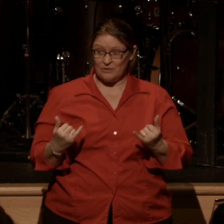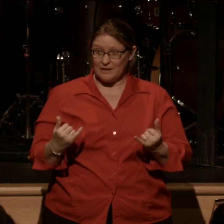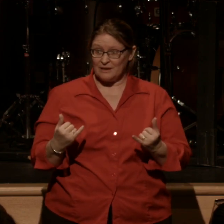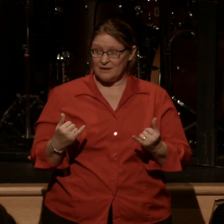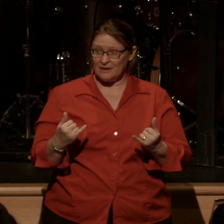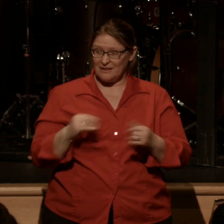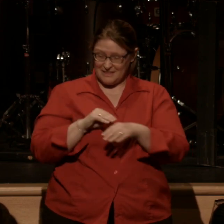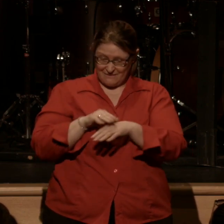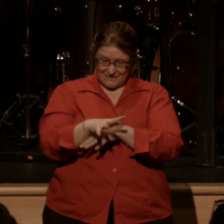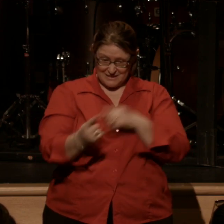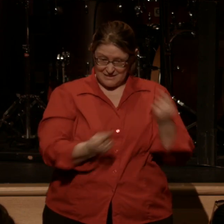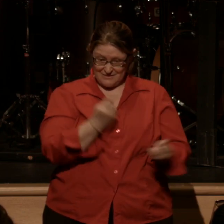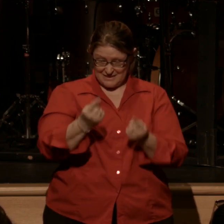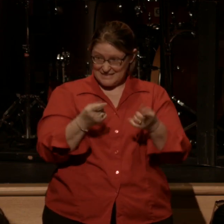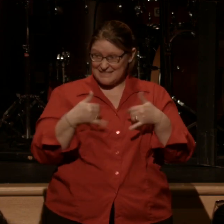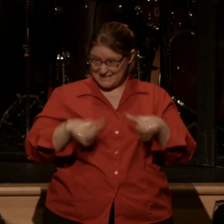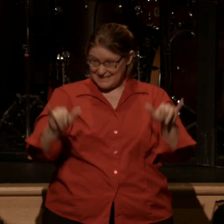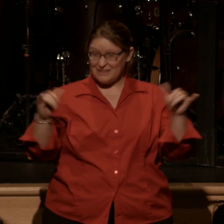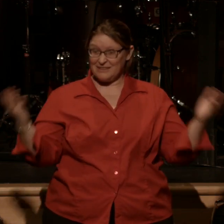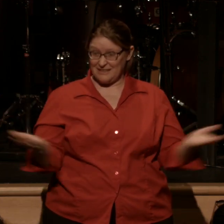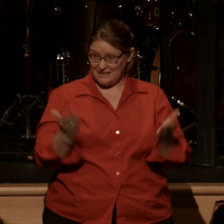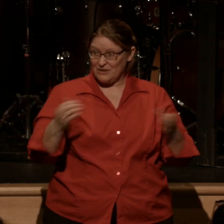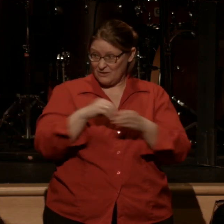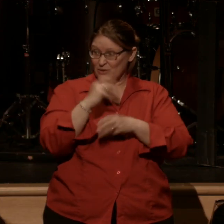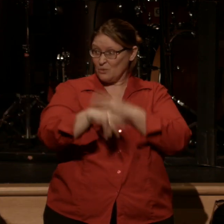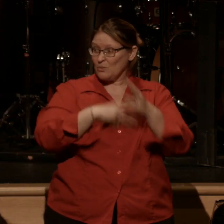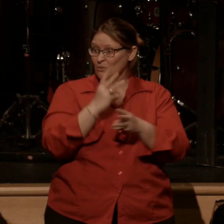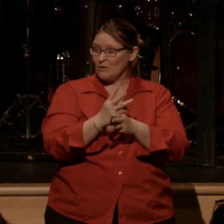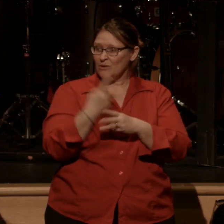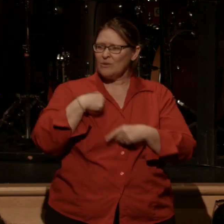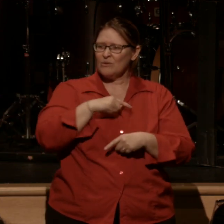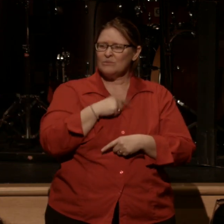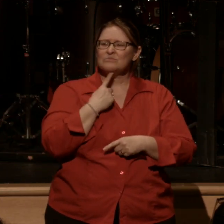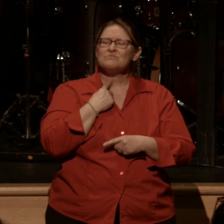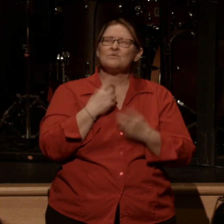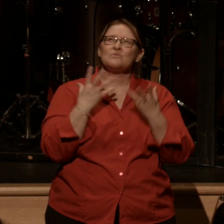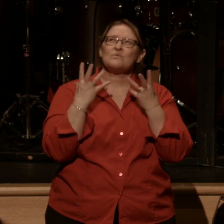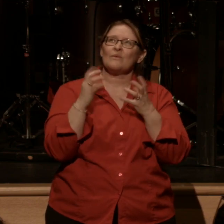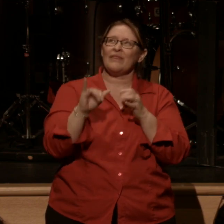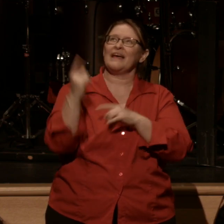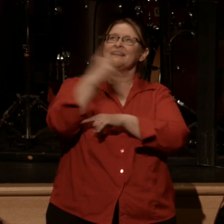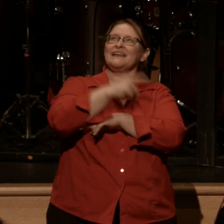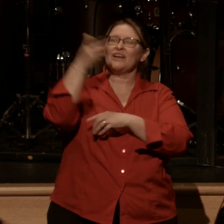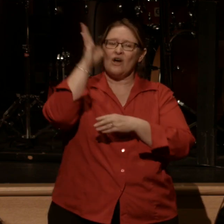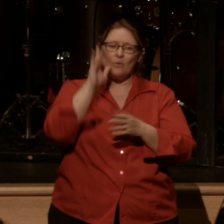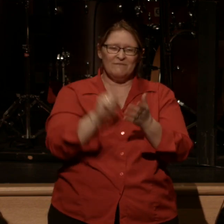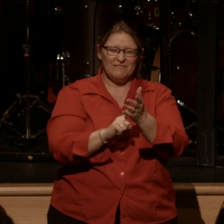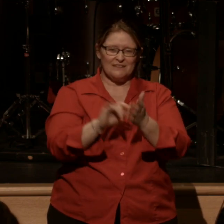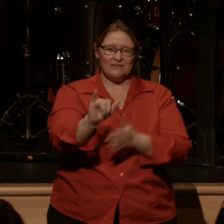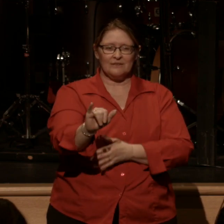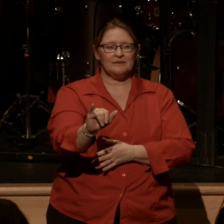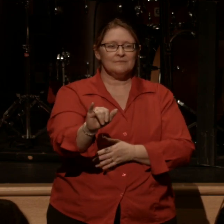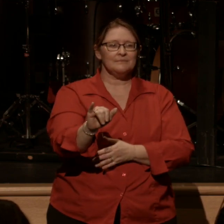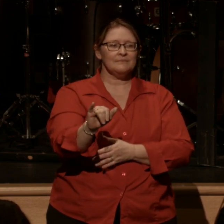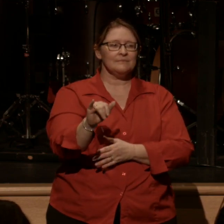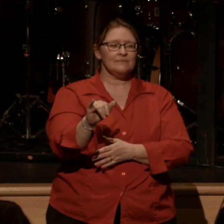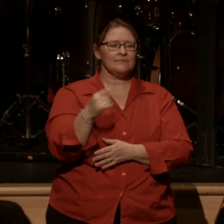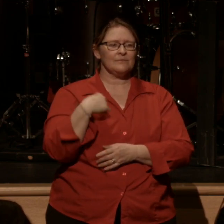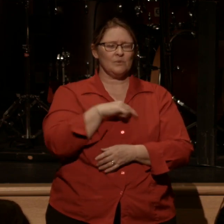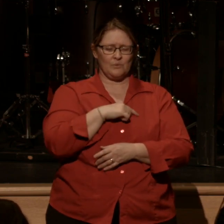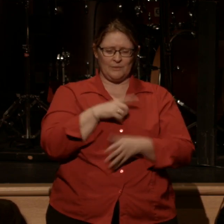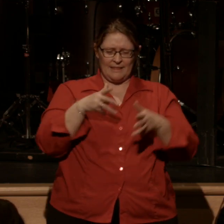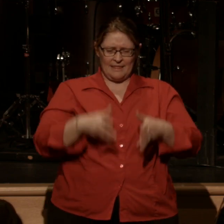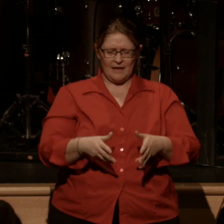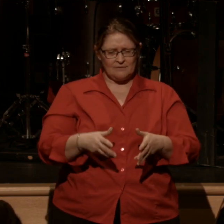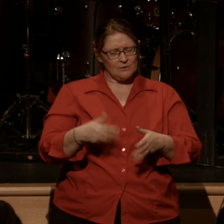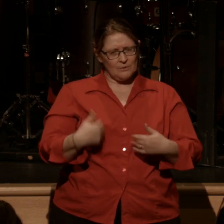The effects of sin are still here in our world, and we long for the day when God is going to fix it. And so we were left in a